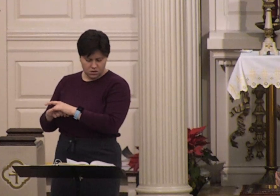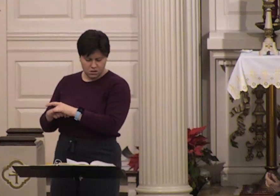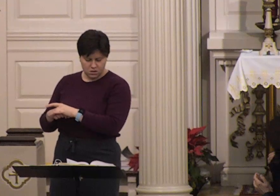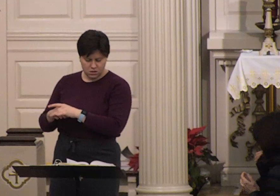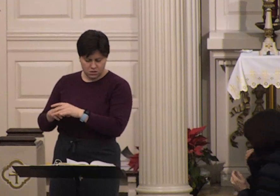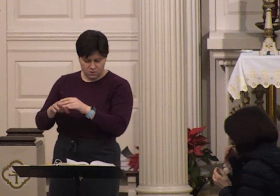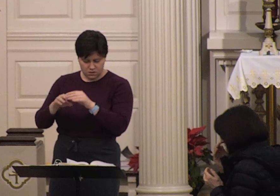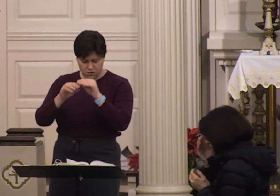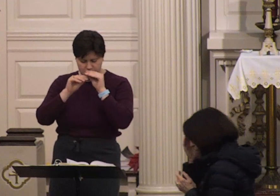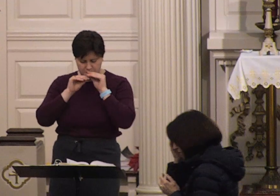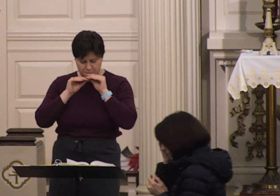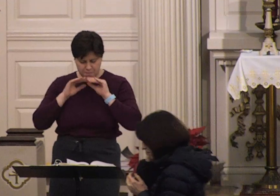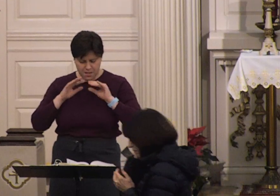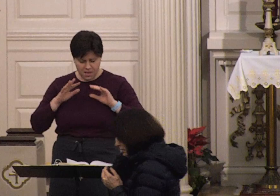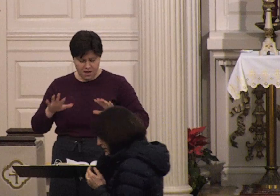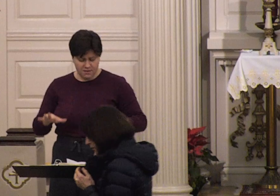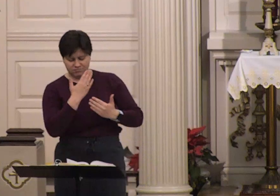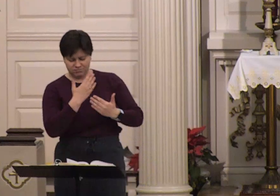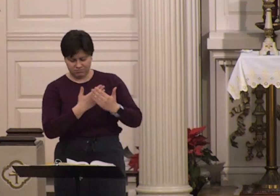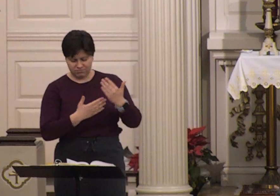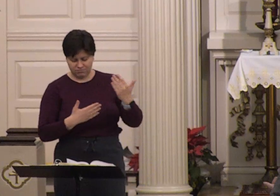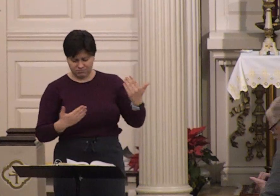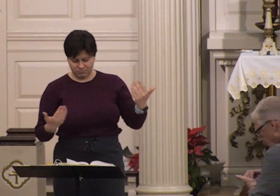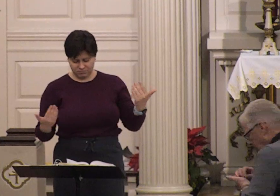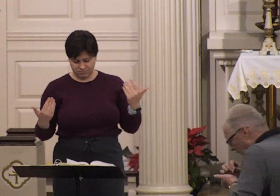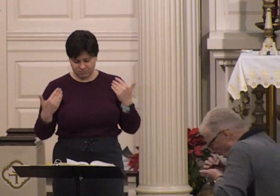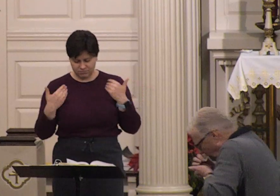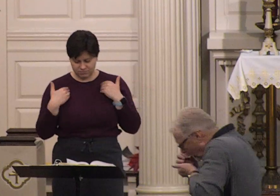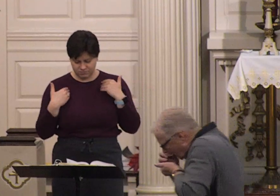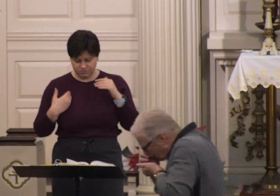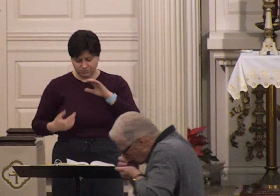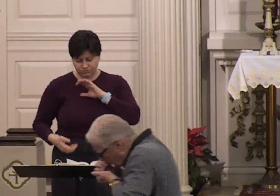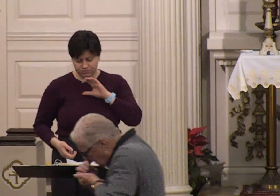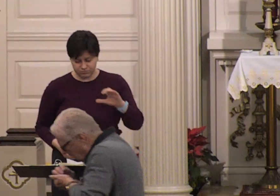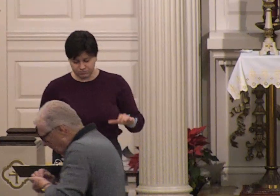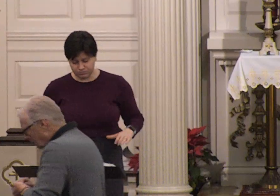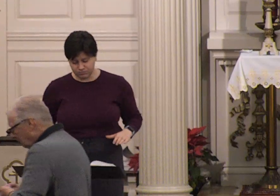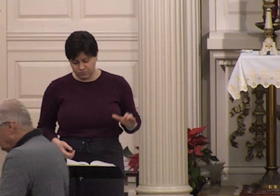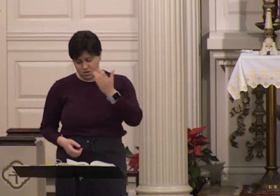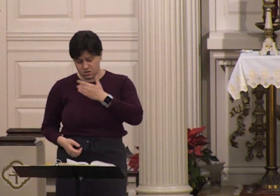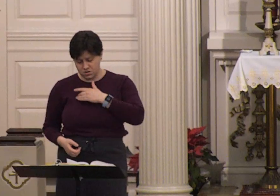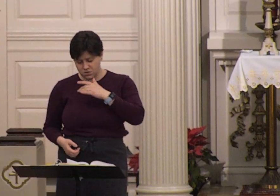God to earth is sent.